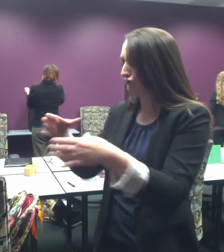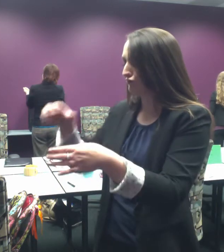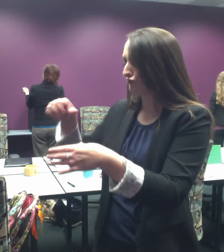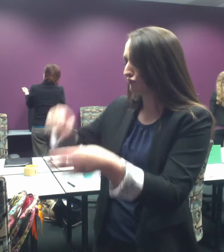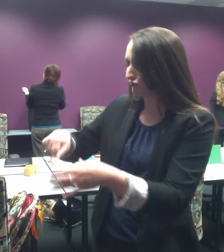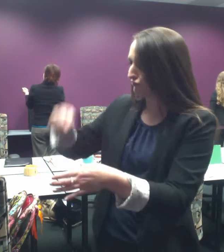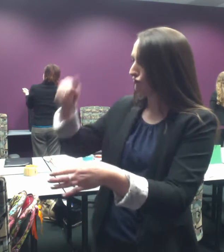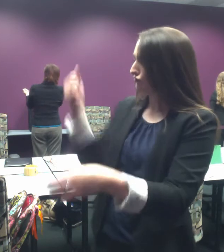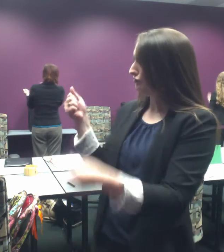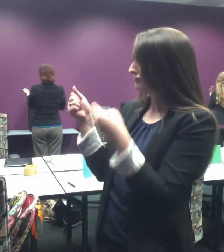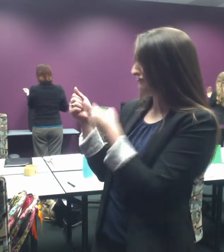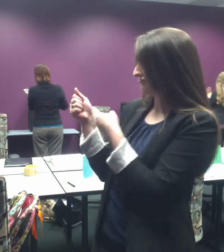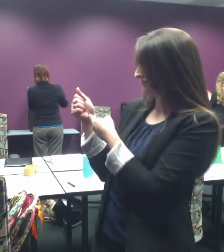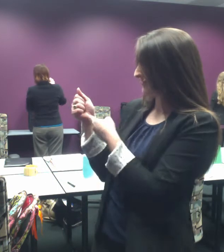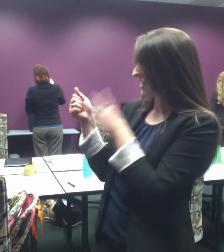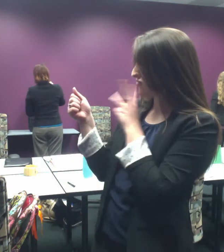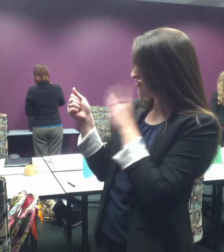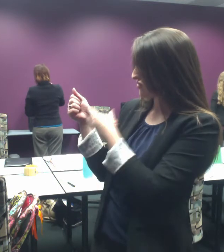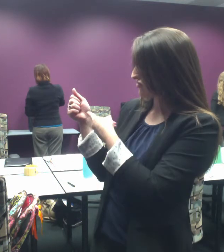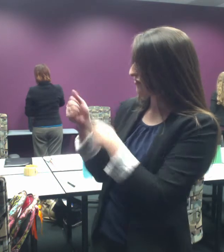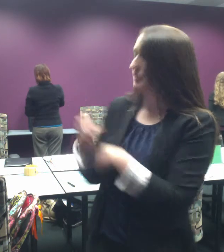Another really good example. You've all experienced.